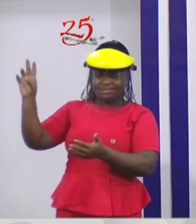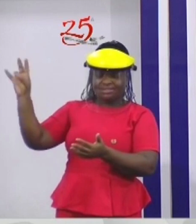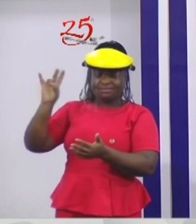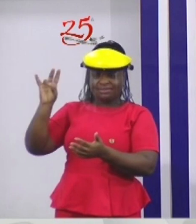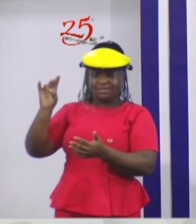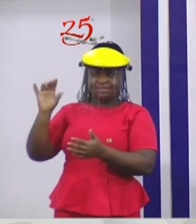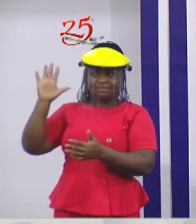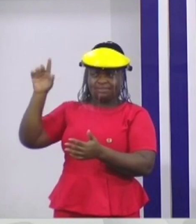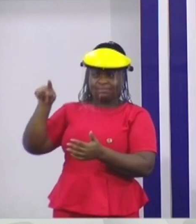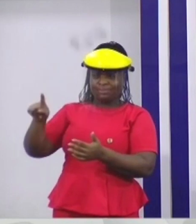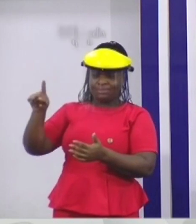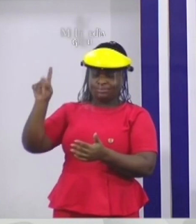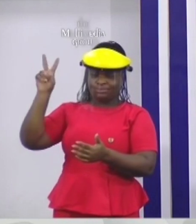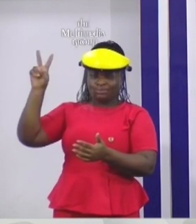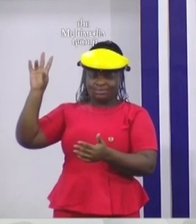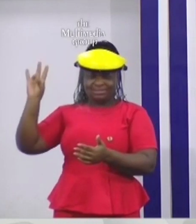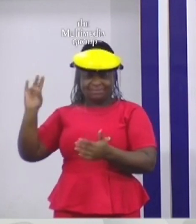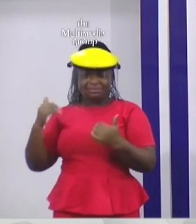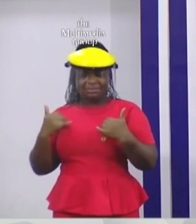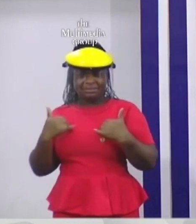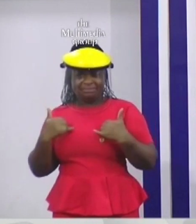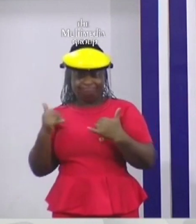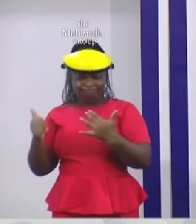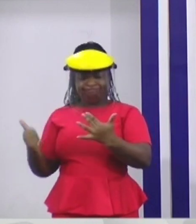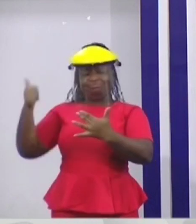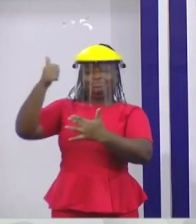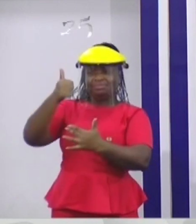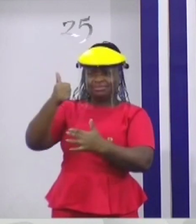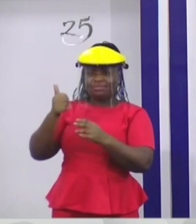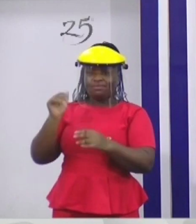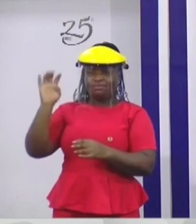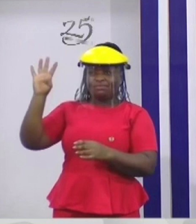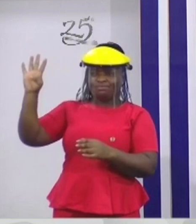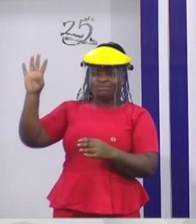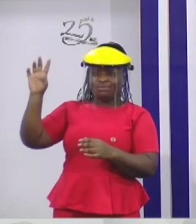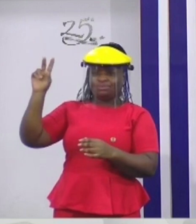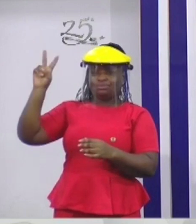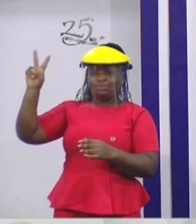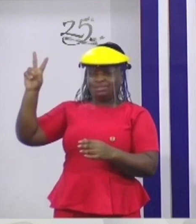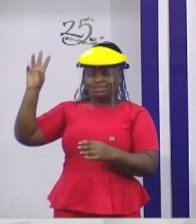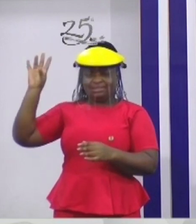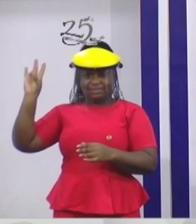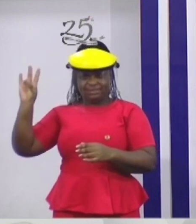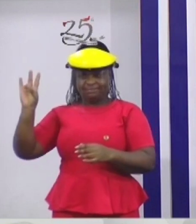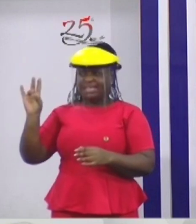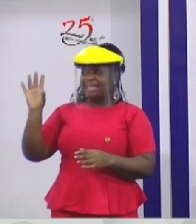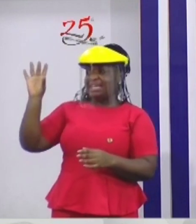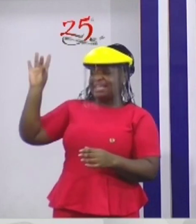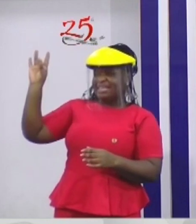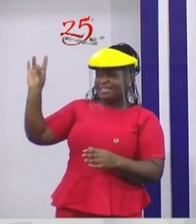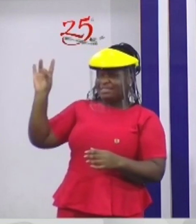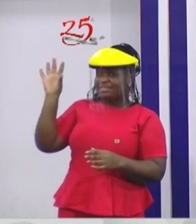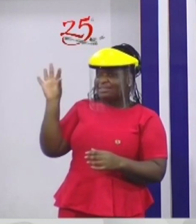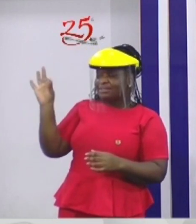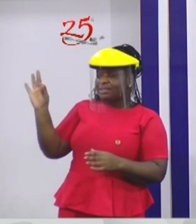the 5,127, we have had a jump of 427. 89 of them are from the Greater